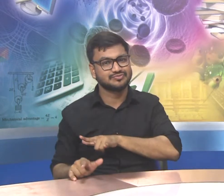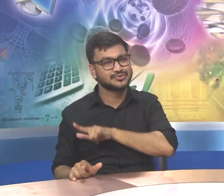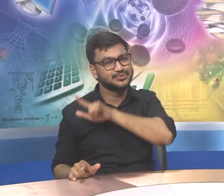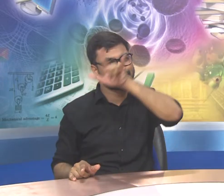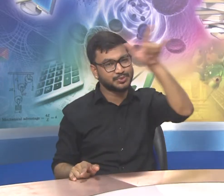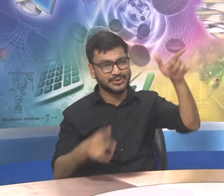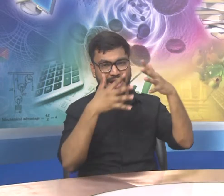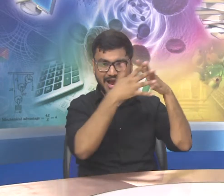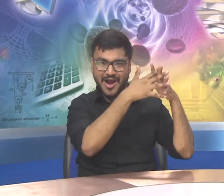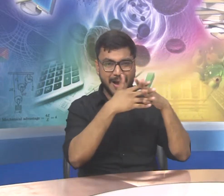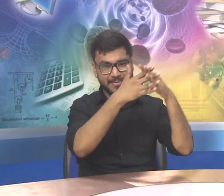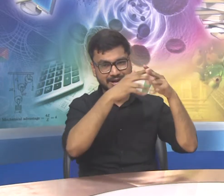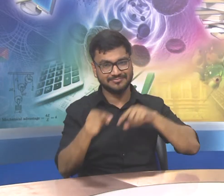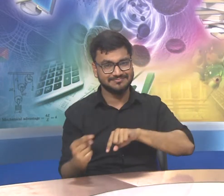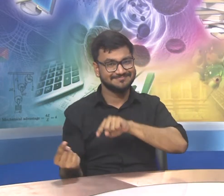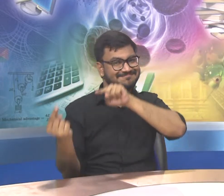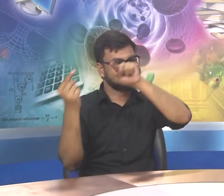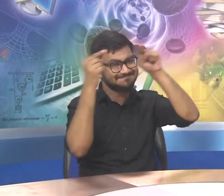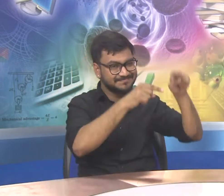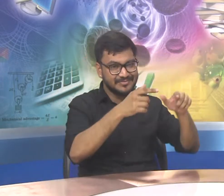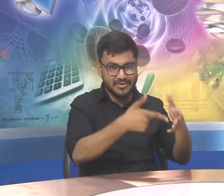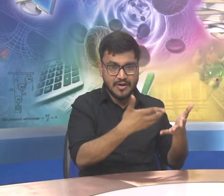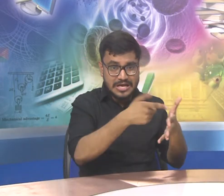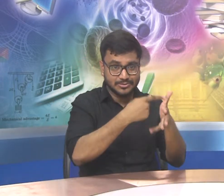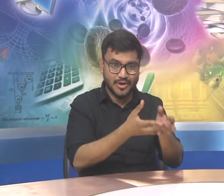from one account to another